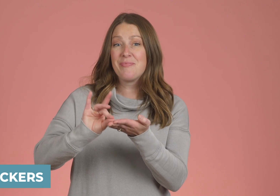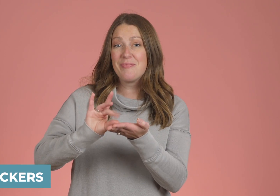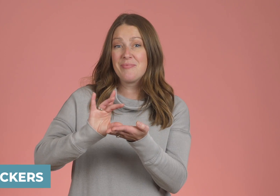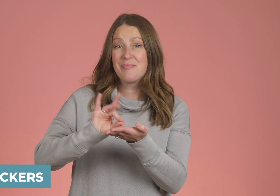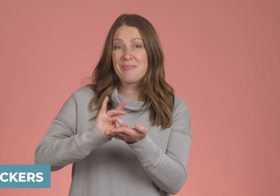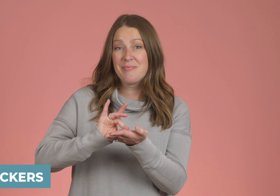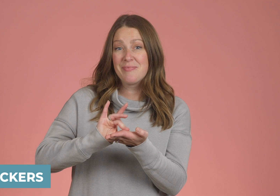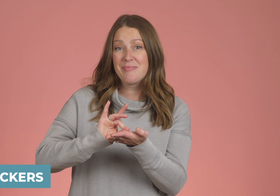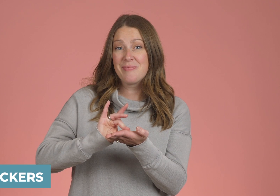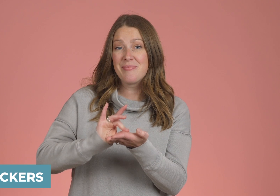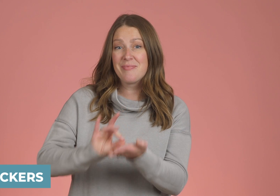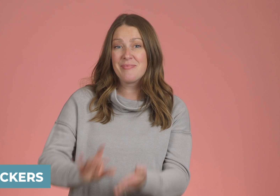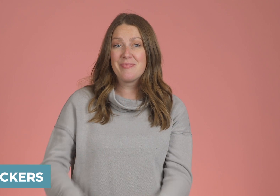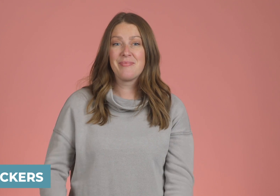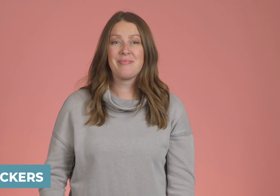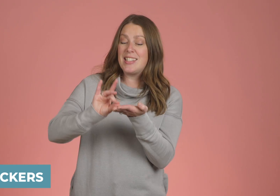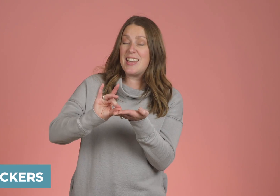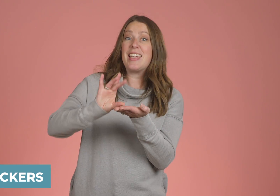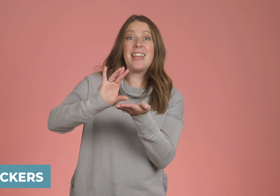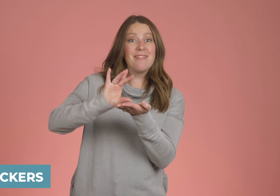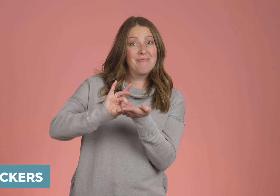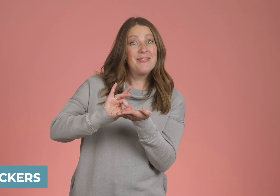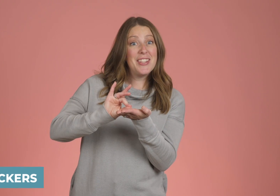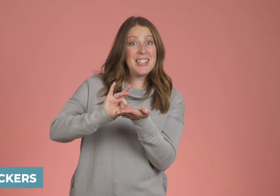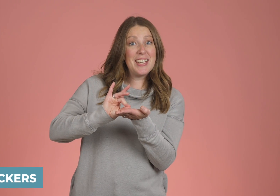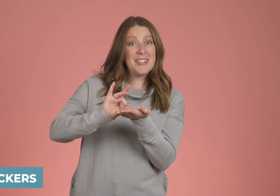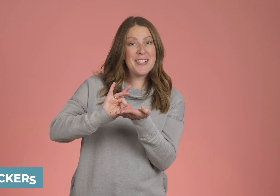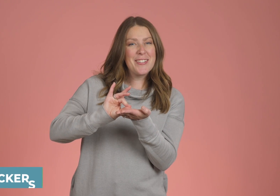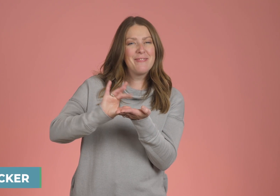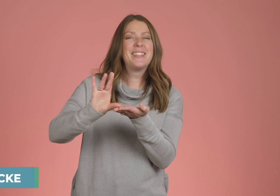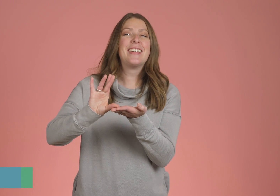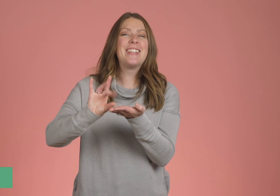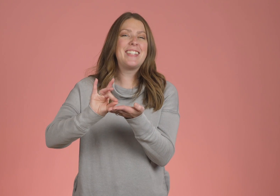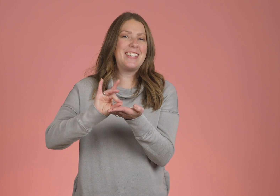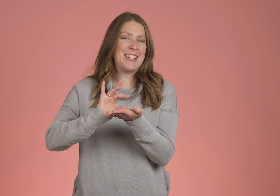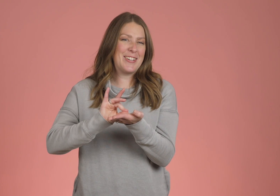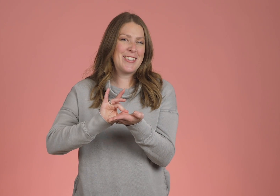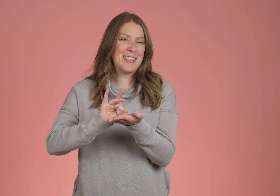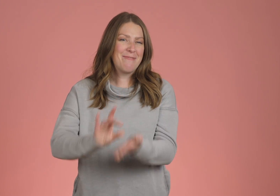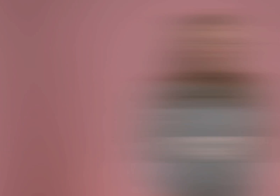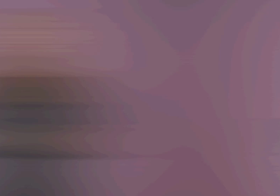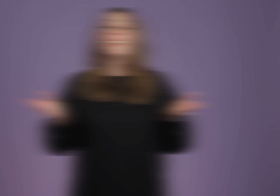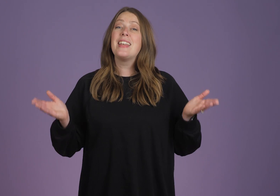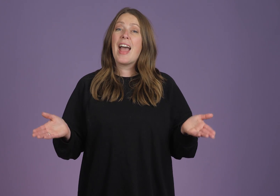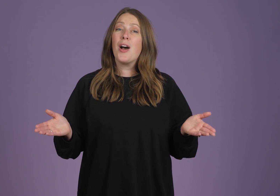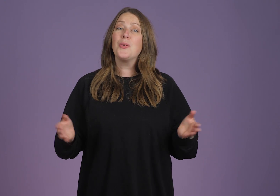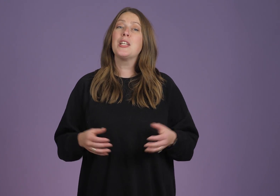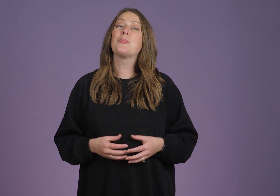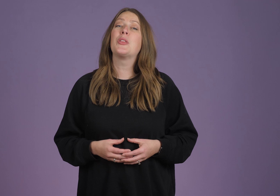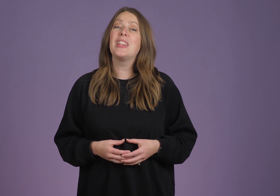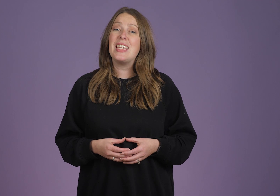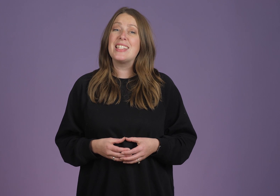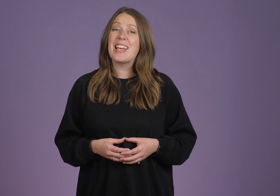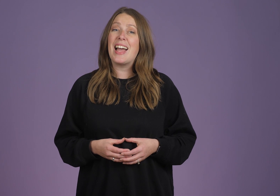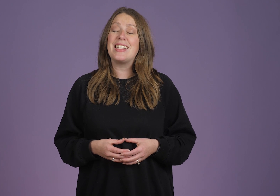non-dominant hand is facing up, sticking the stickers. Stickers. Now let's put these signs